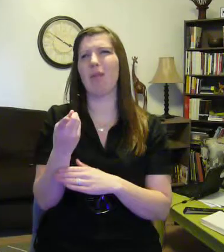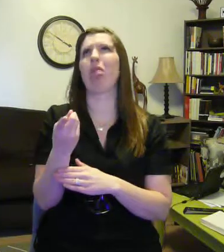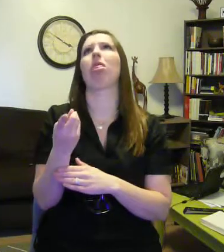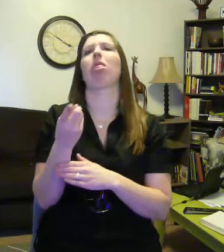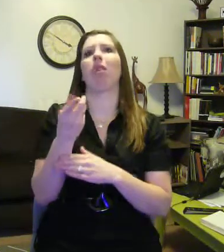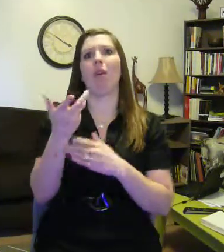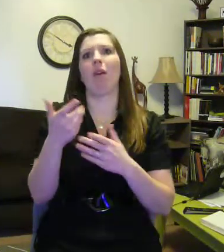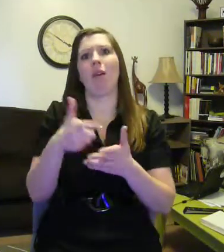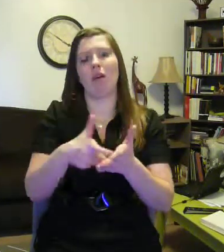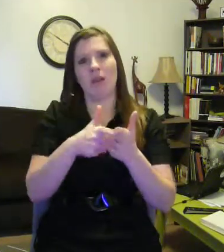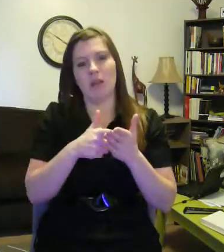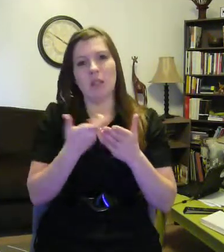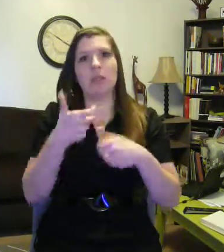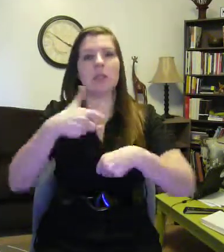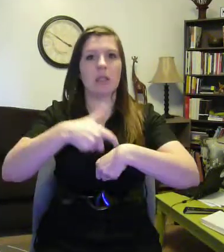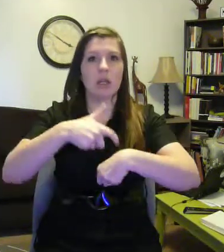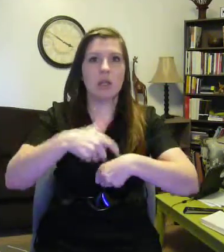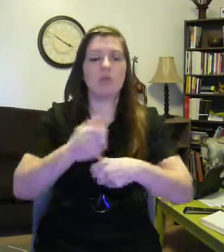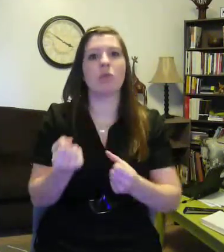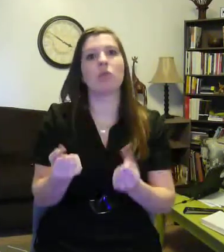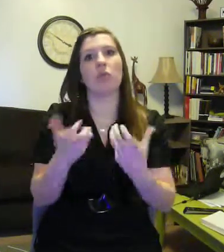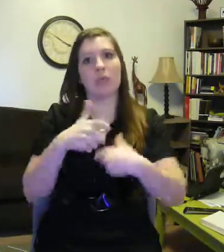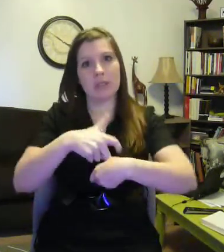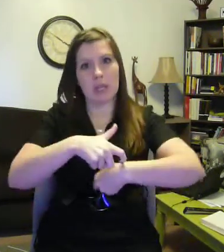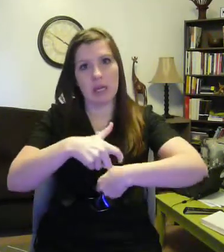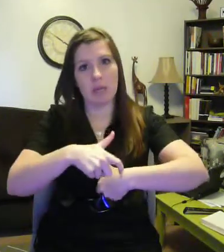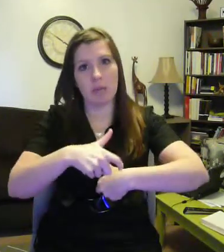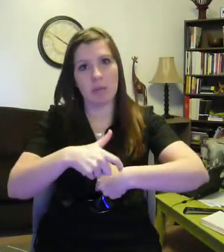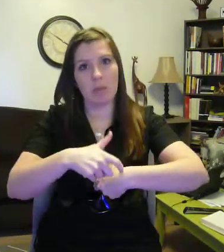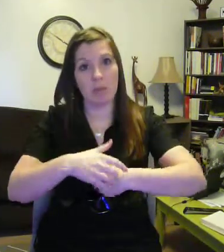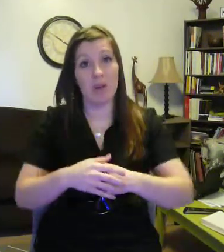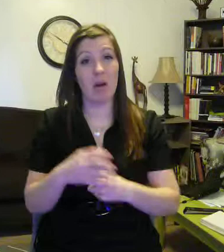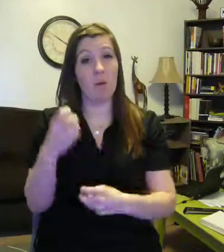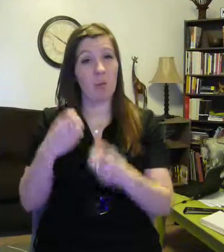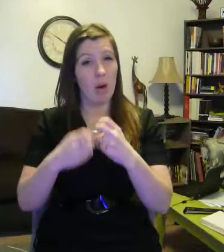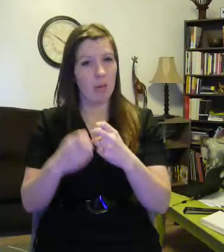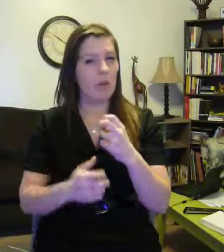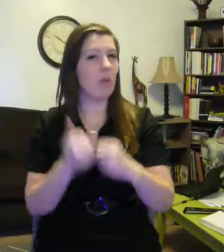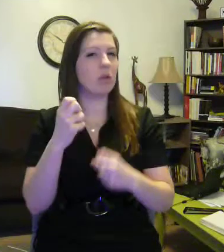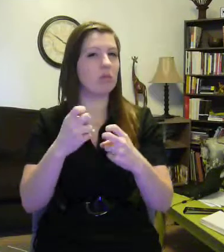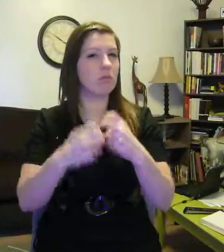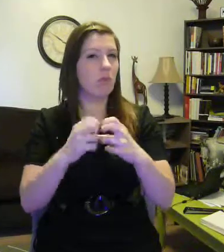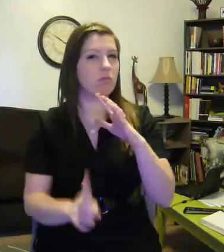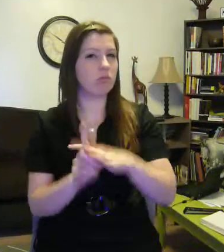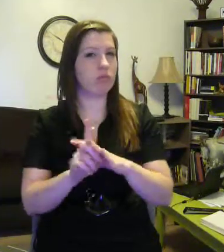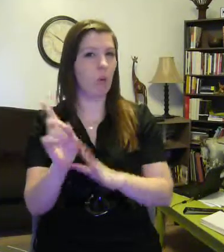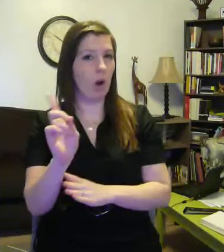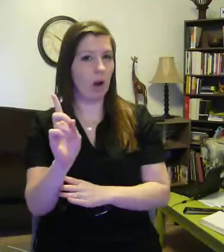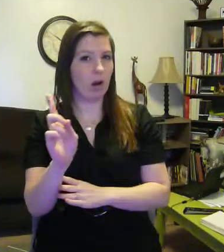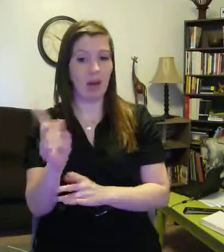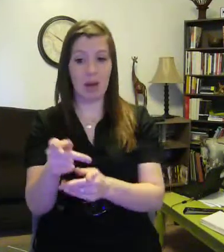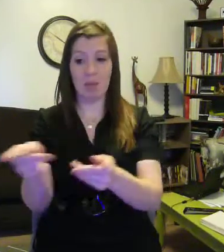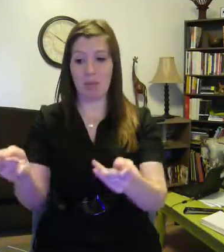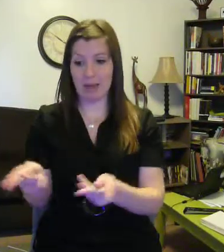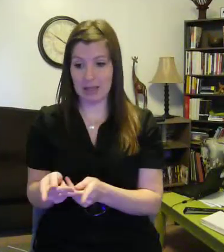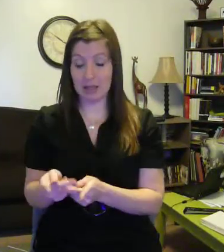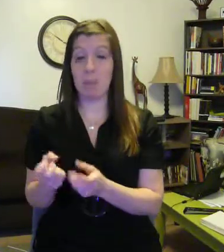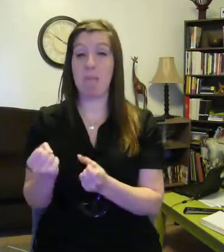of the problems we've had have been in the high concentrated areas of cellular use seem to be the